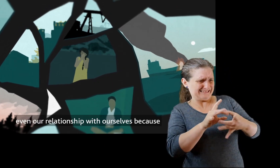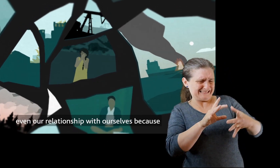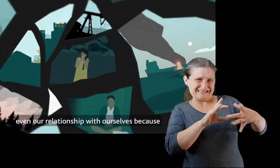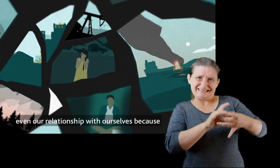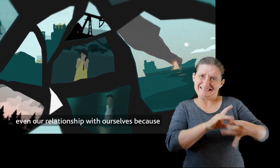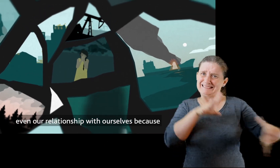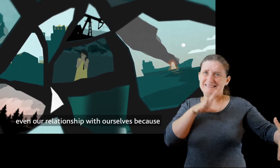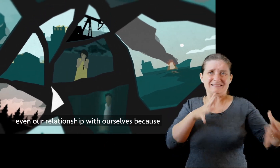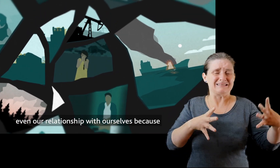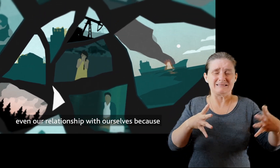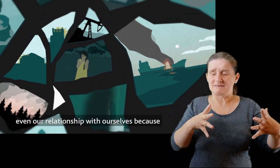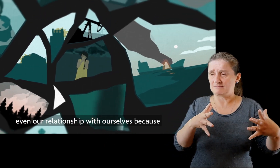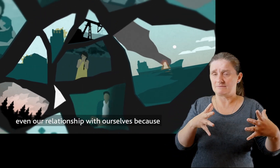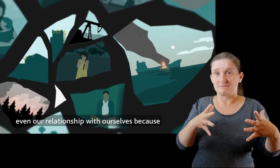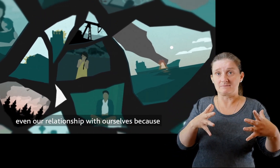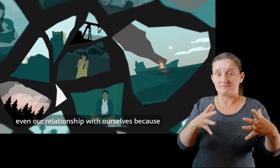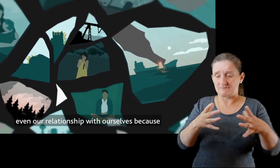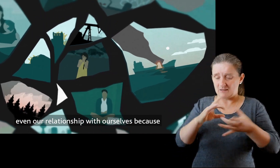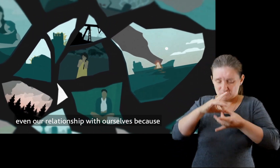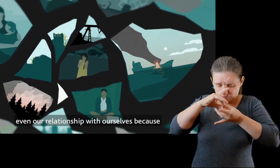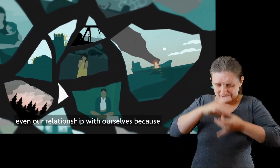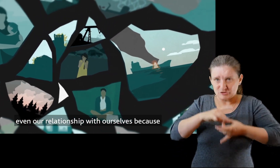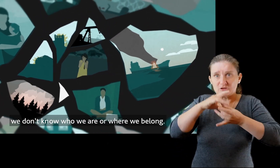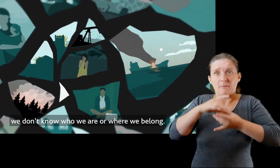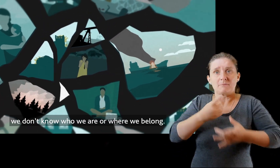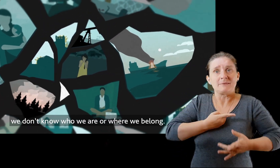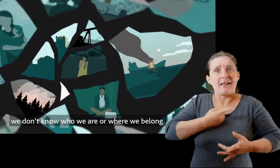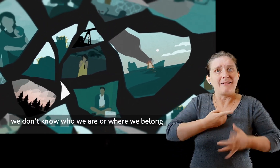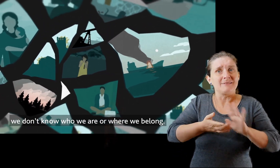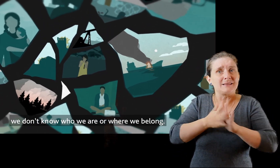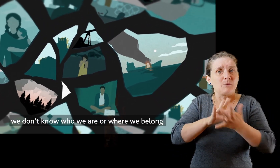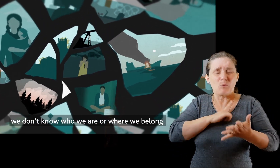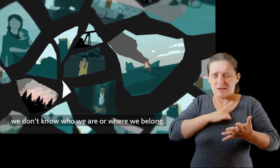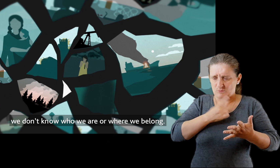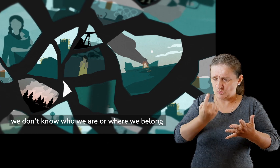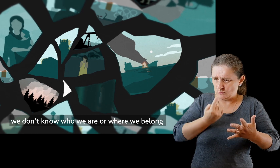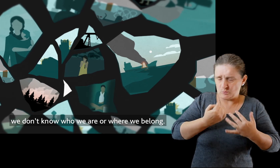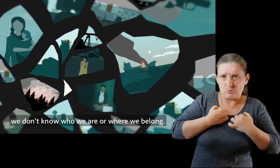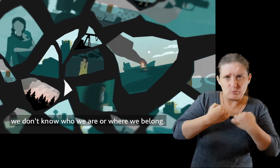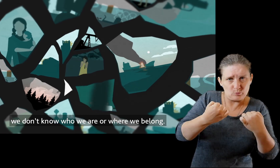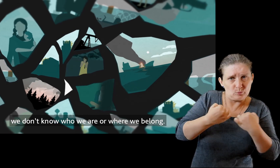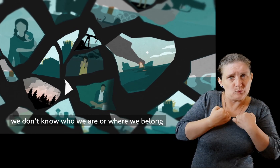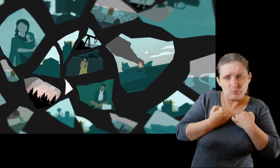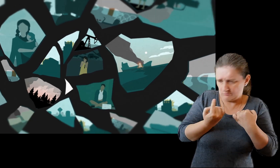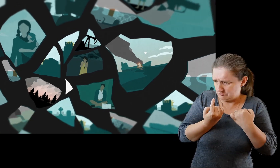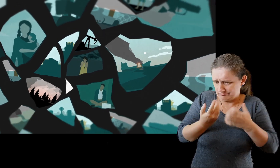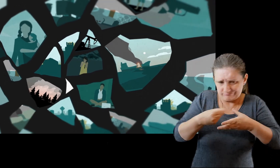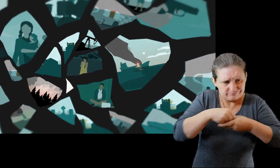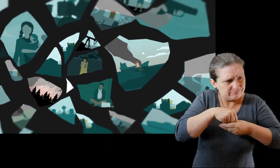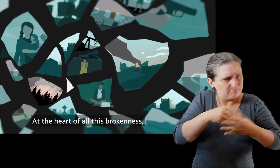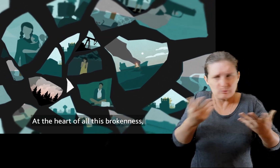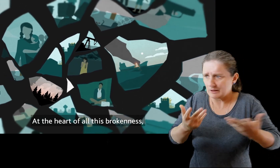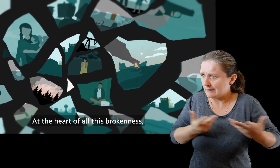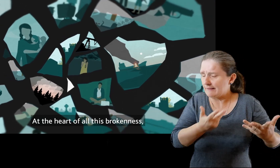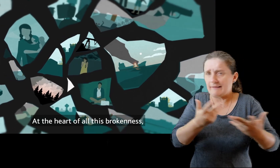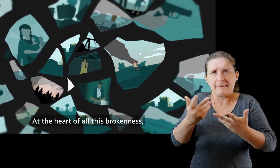Even our relationship with ourselves, because we don't know who we are or where we belong. At the heart of all